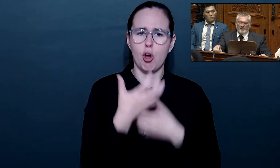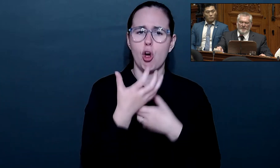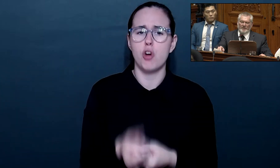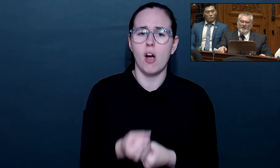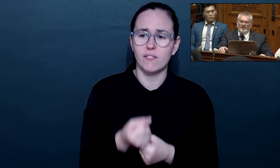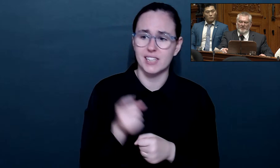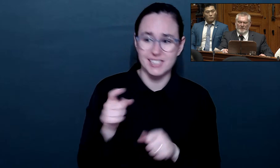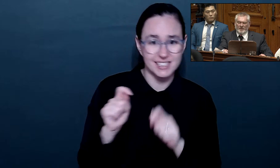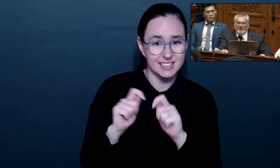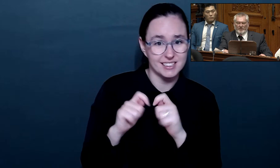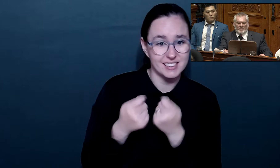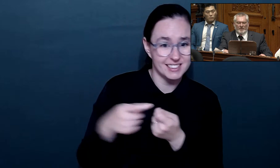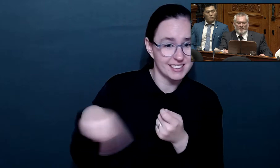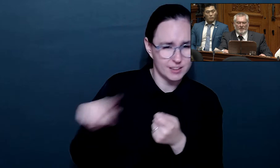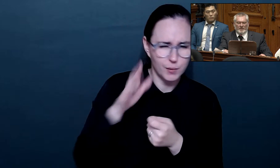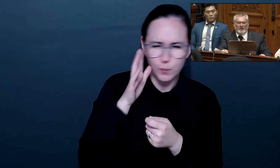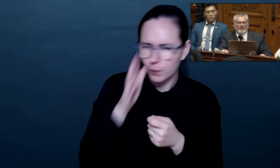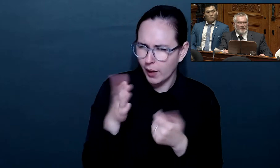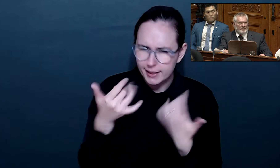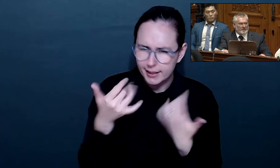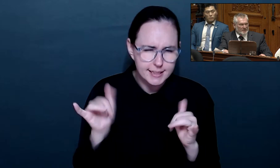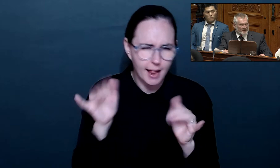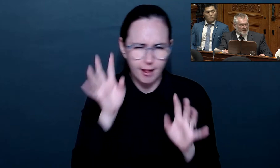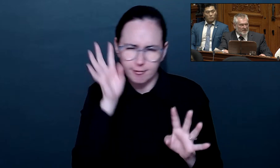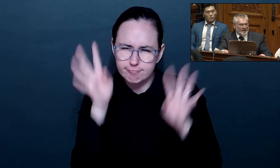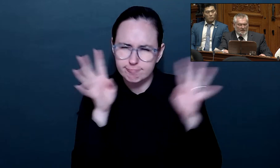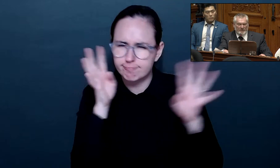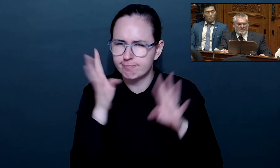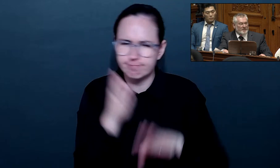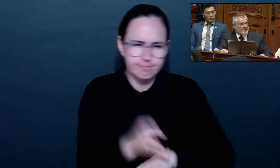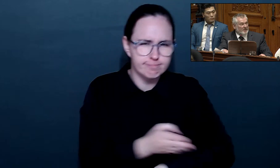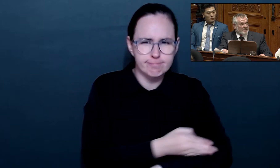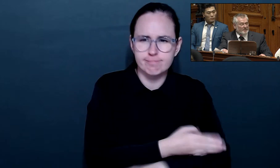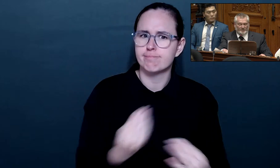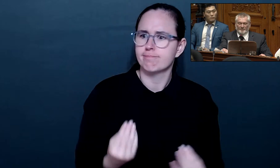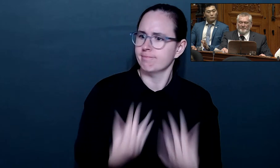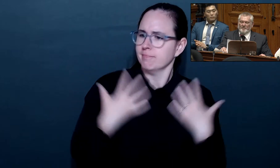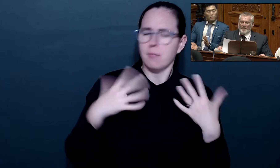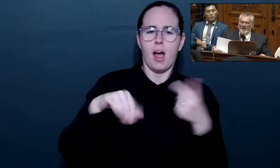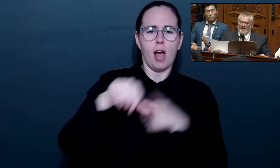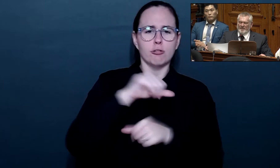move forward in our journey toward a more accessible world. Thank you, Mr. Speaker.